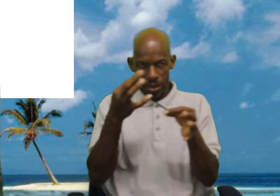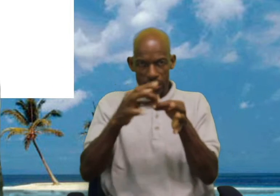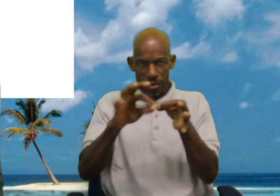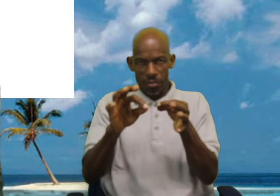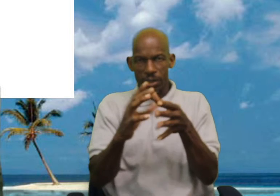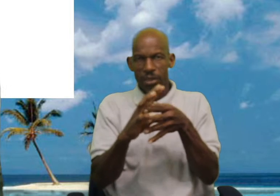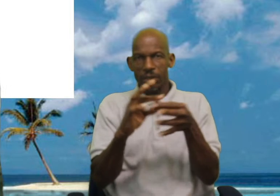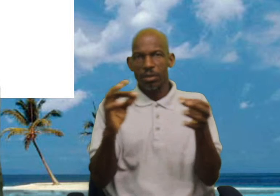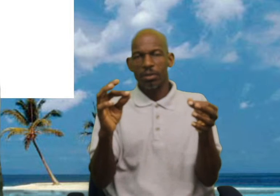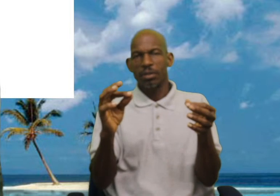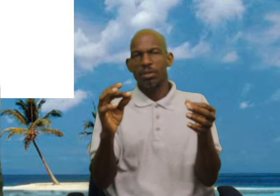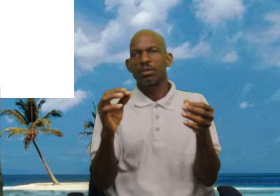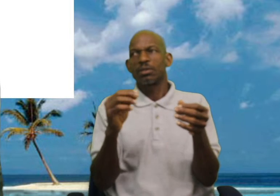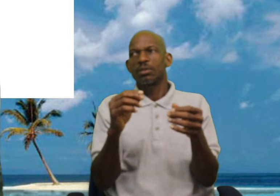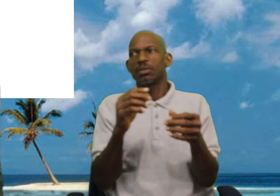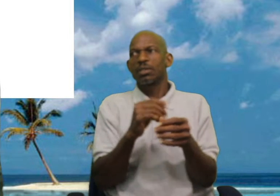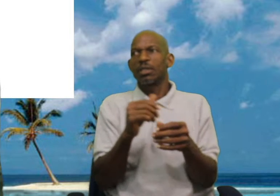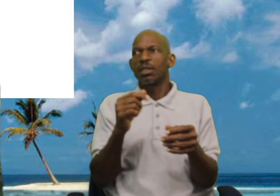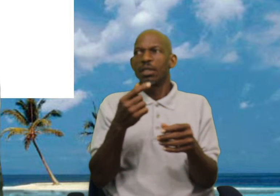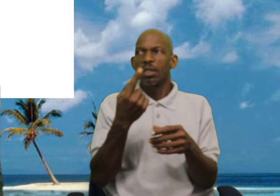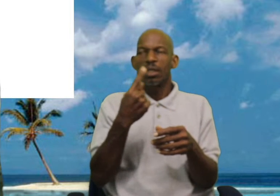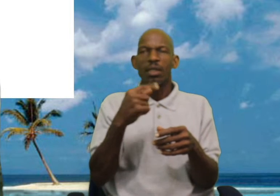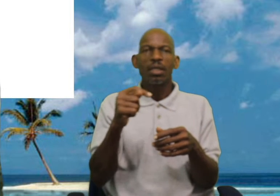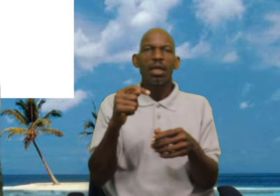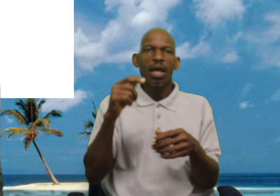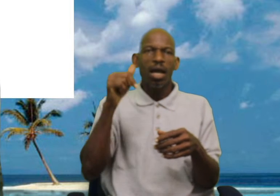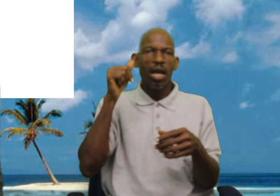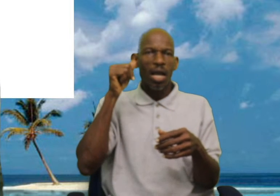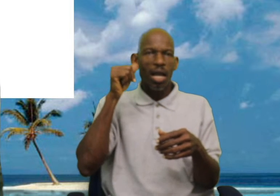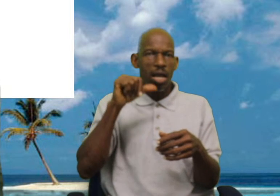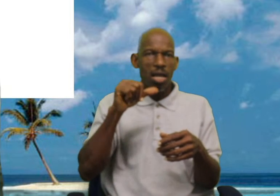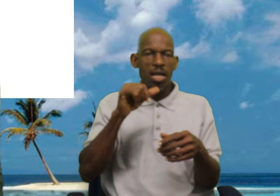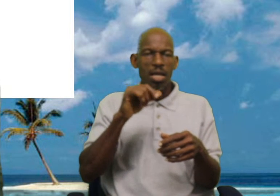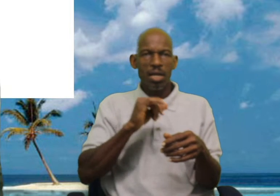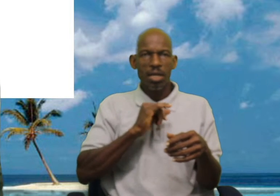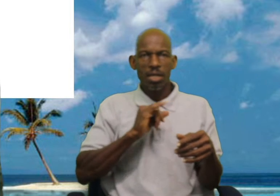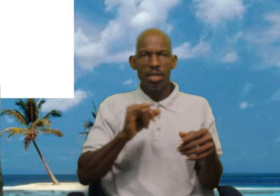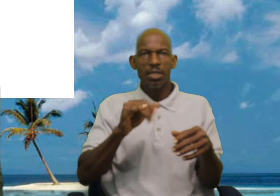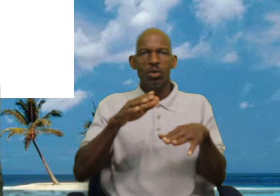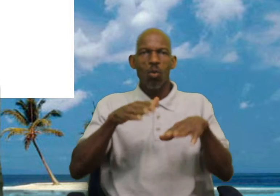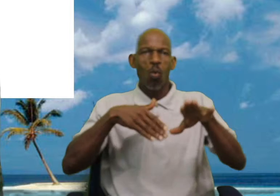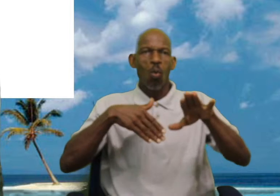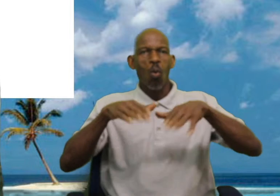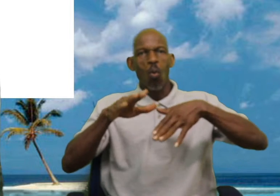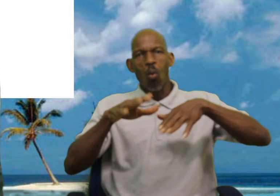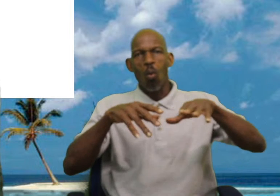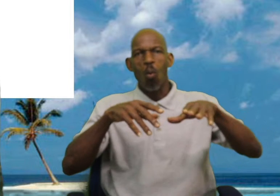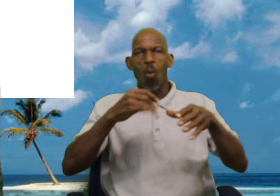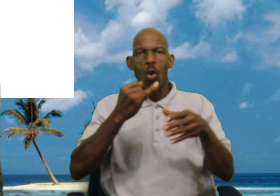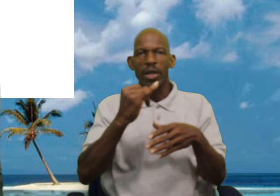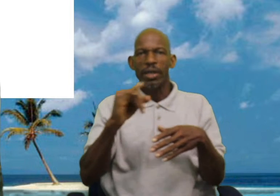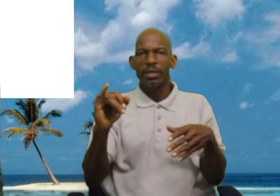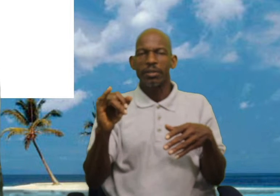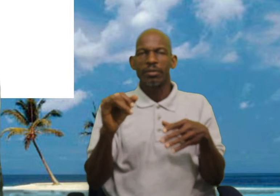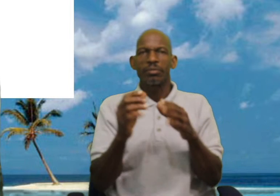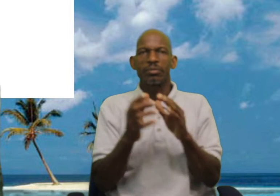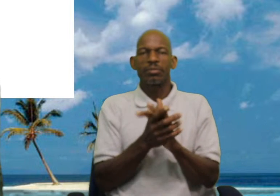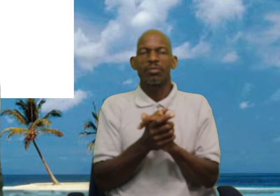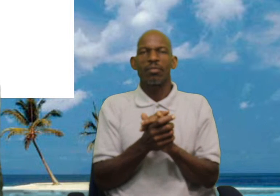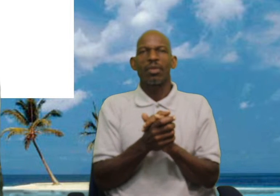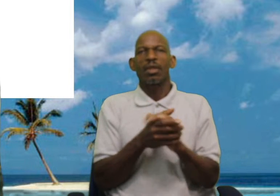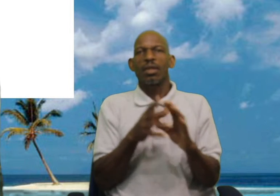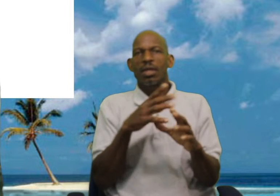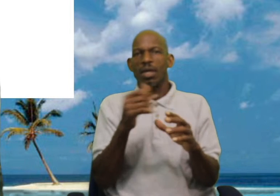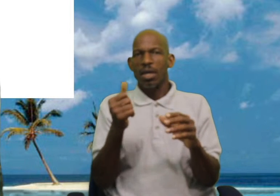a subject, and we talk about what a subject is. A subject is who is doing the action in the sentence, who is doing